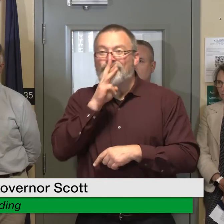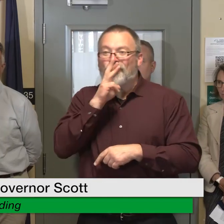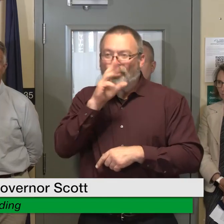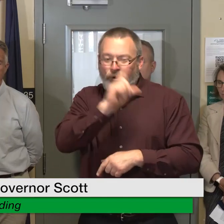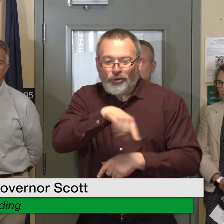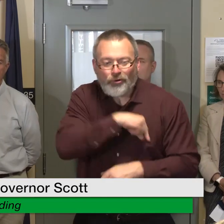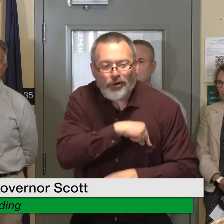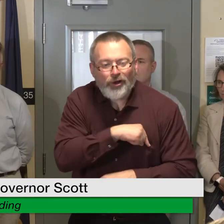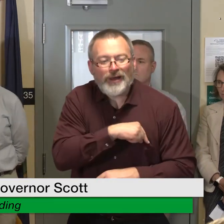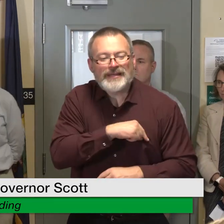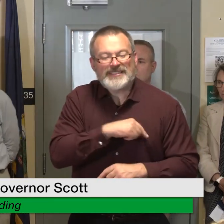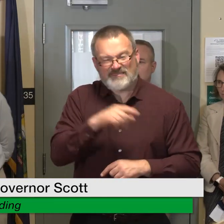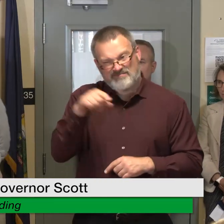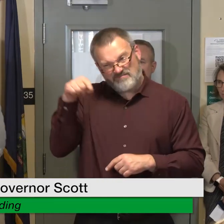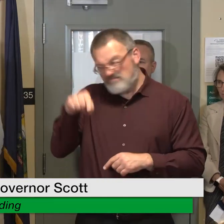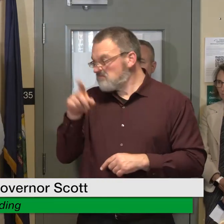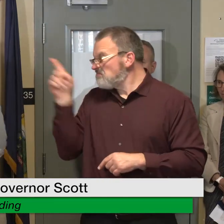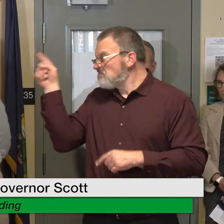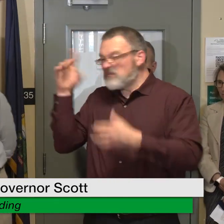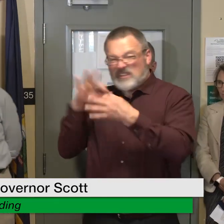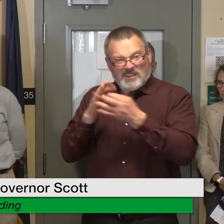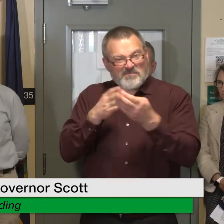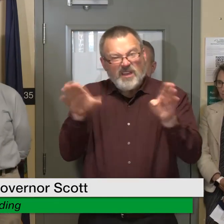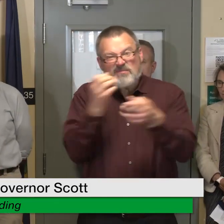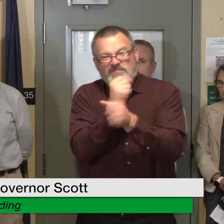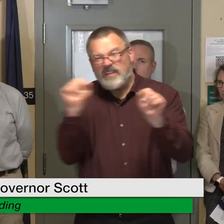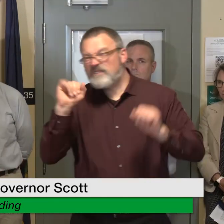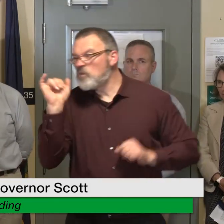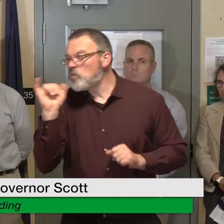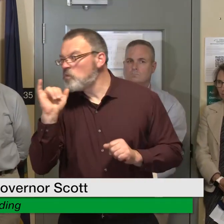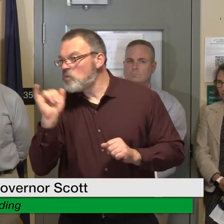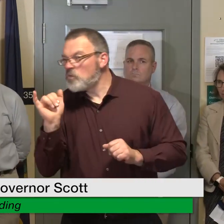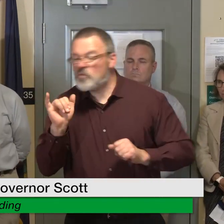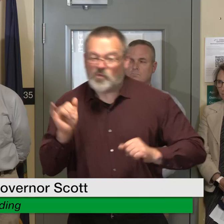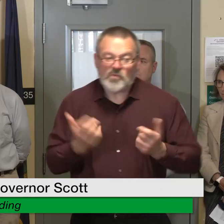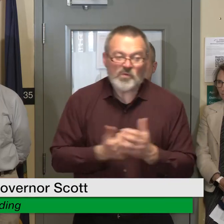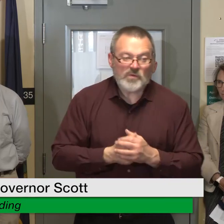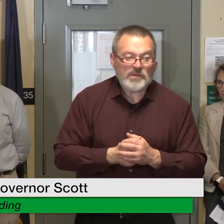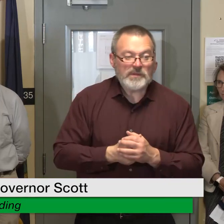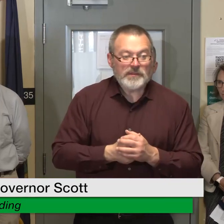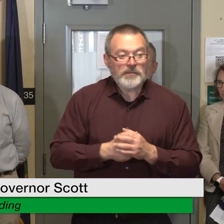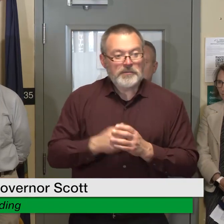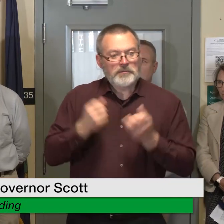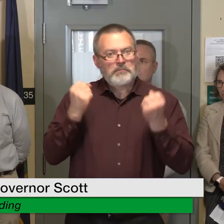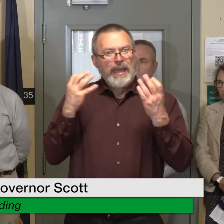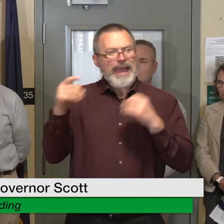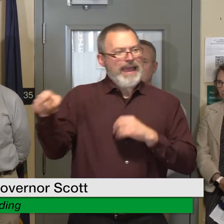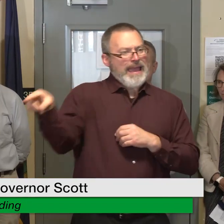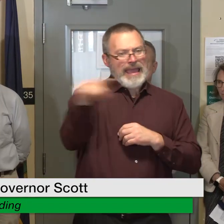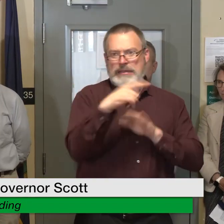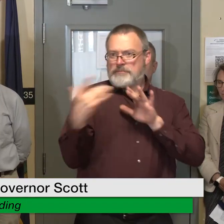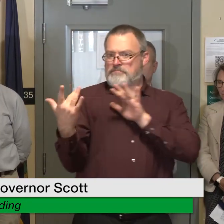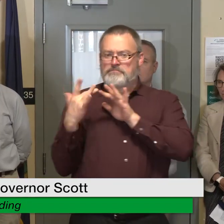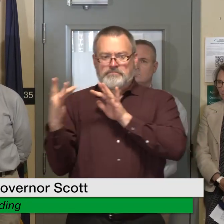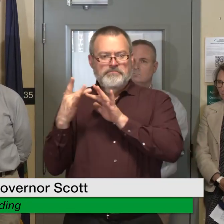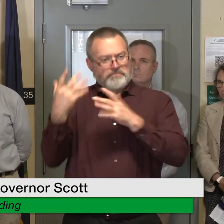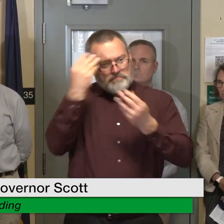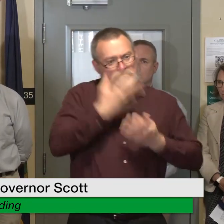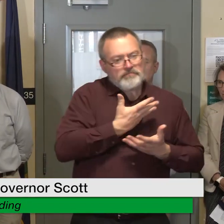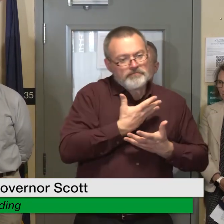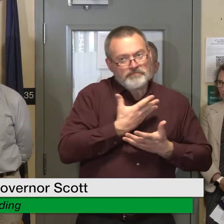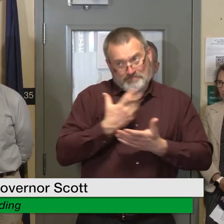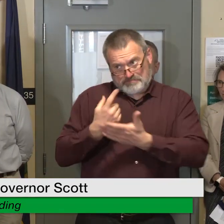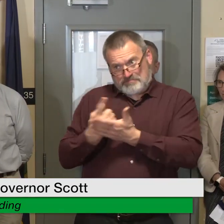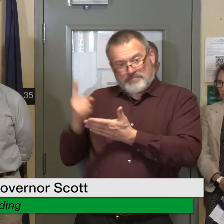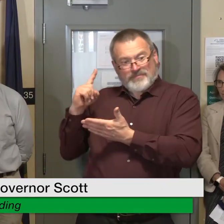safety. I've heard from many Vermonters over the past week, to say nothing of the past year, who reached out to share their